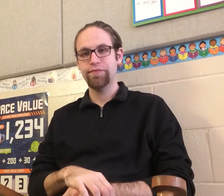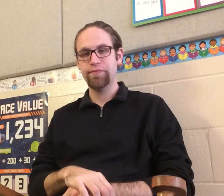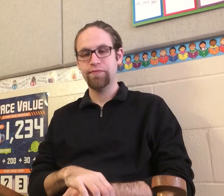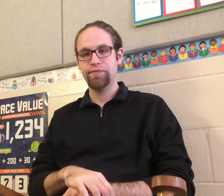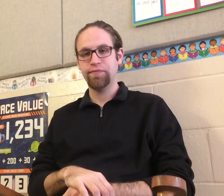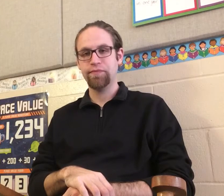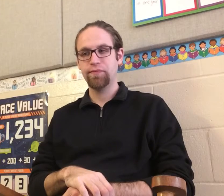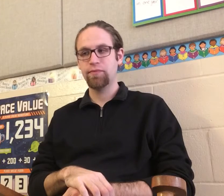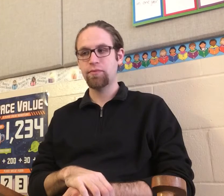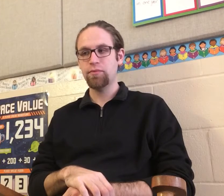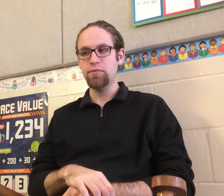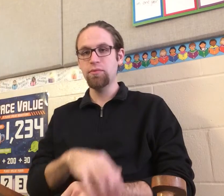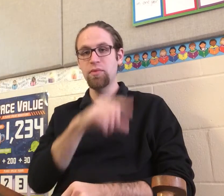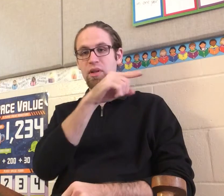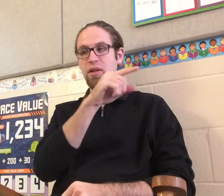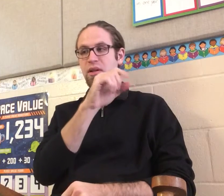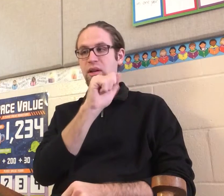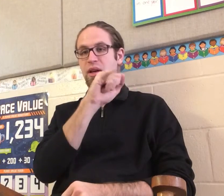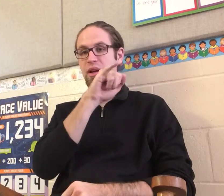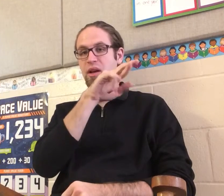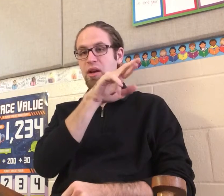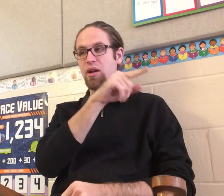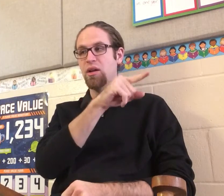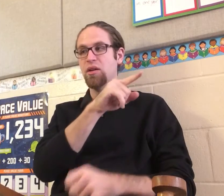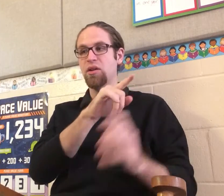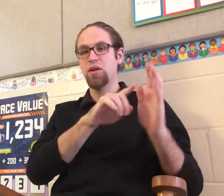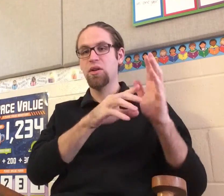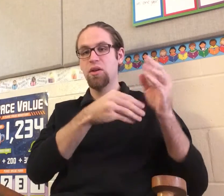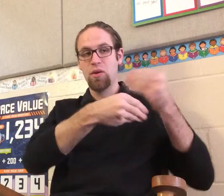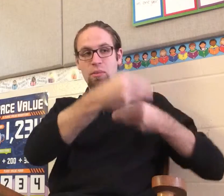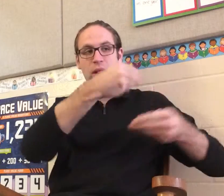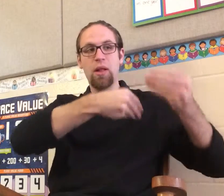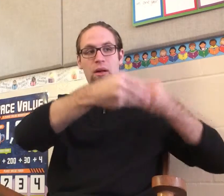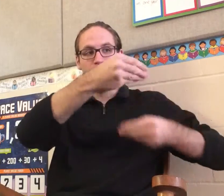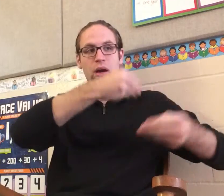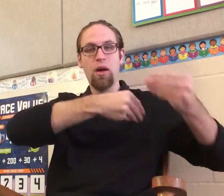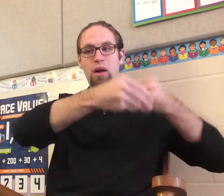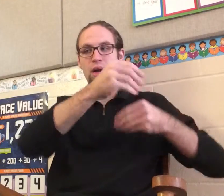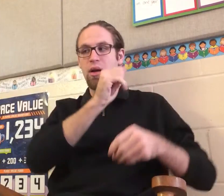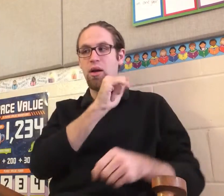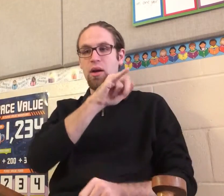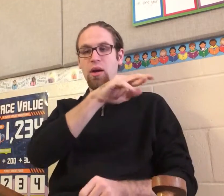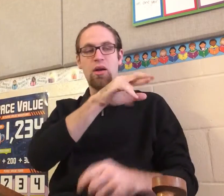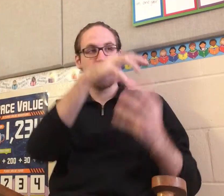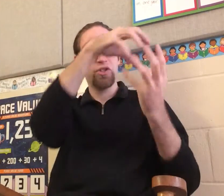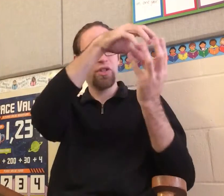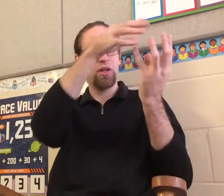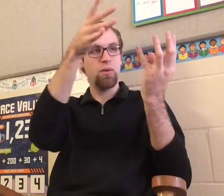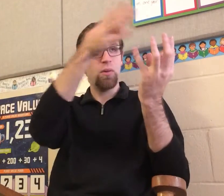This supply of oxygen is replenished or replaced as oxygen passes the shell of the egg.